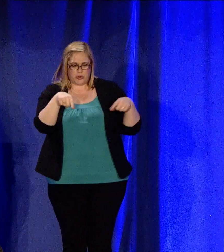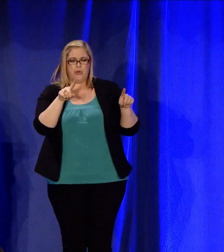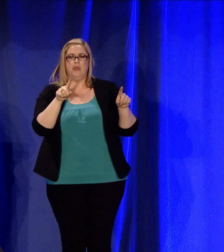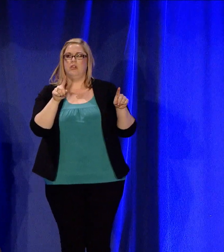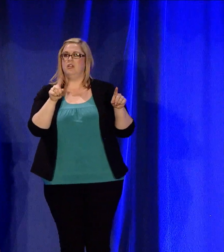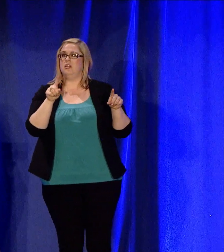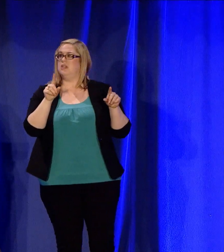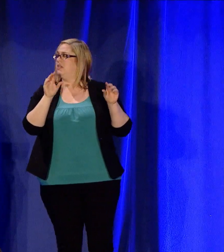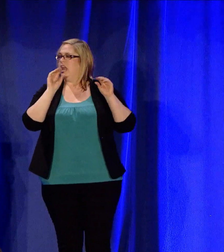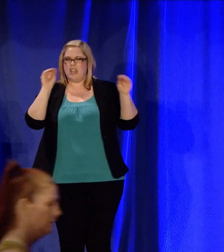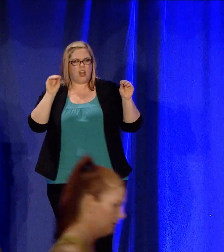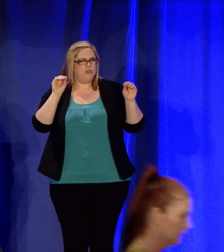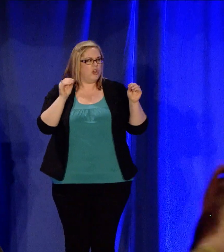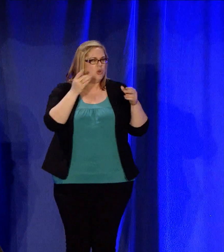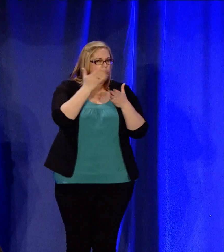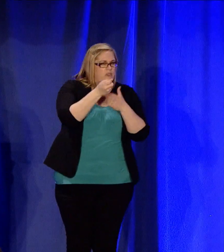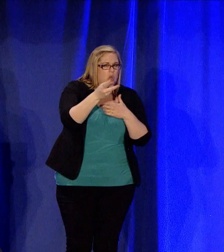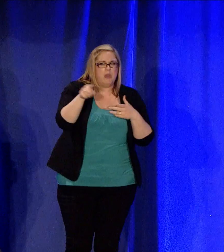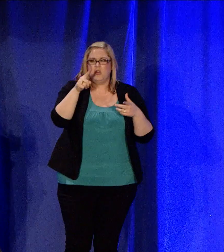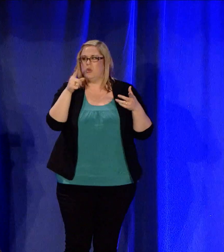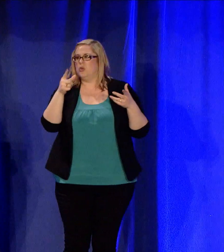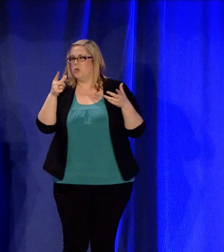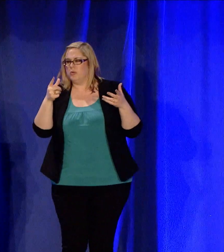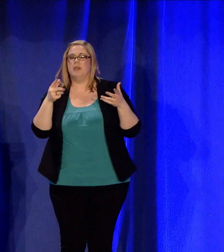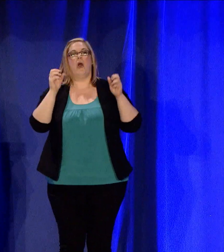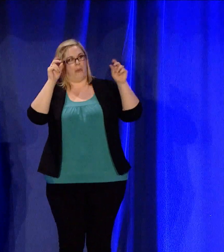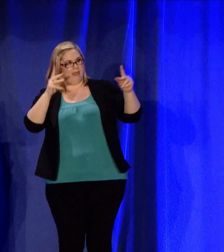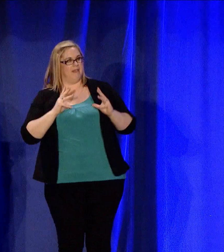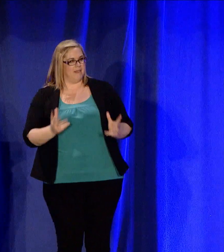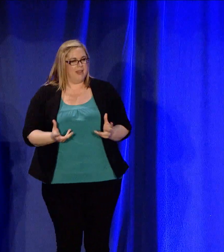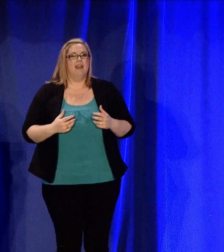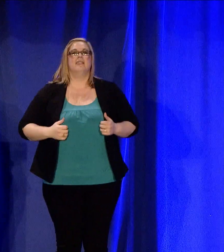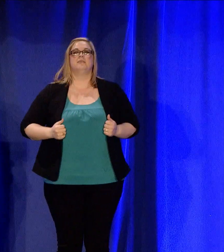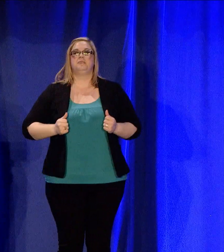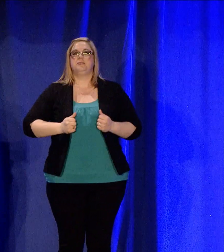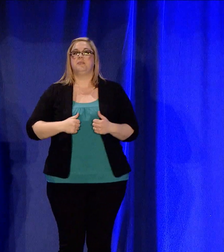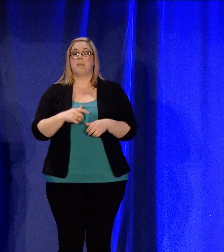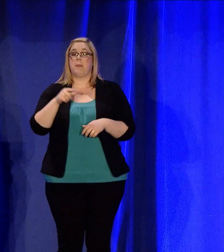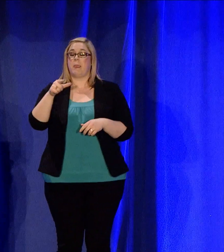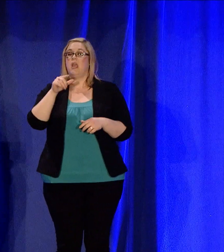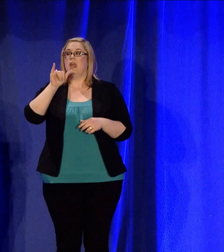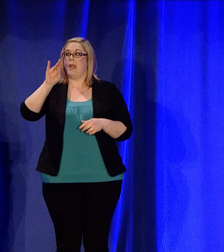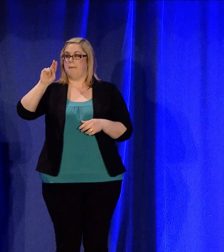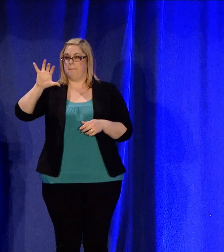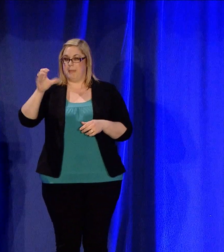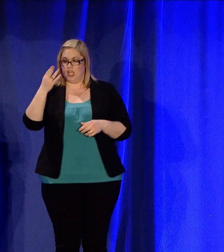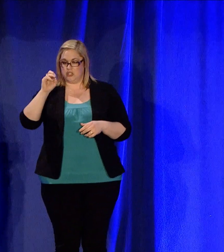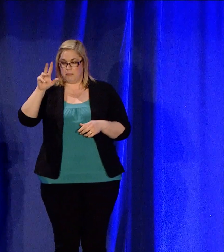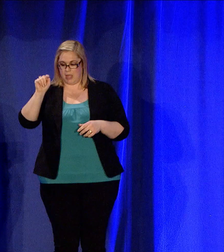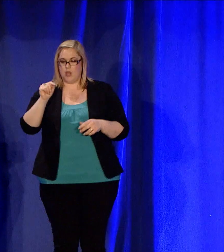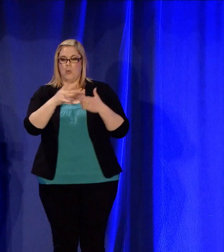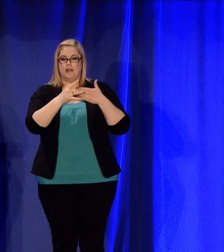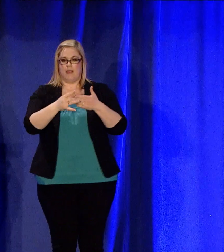None of you, a lot of you, or what? Okay. Well, the impeachment was led by a